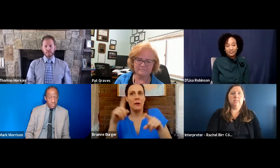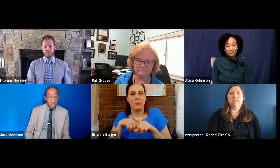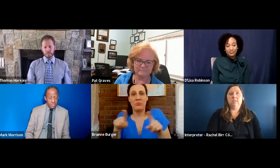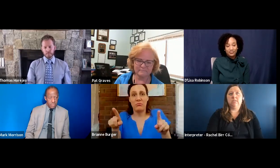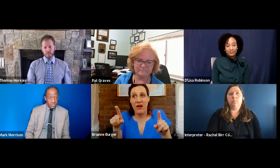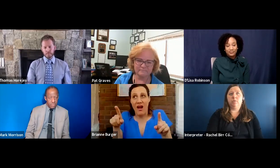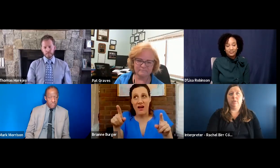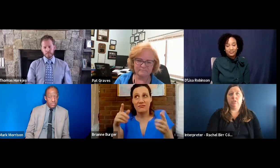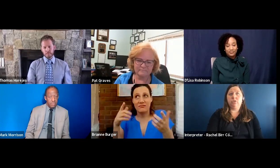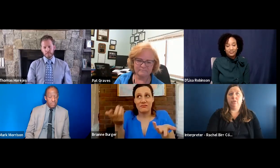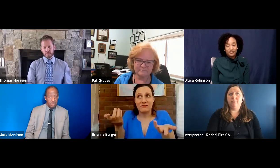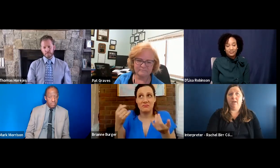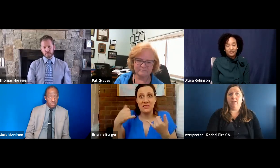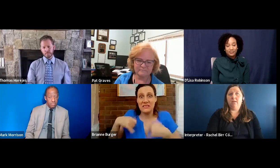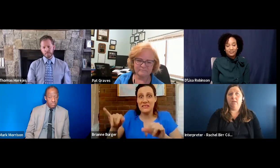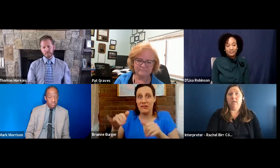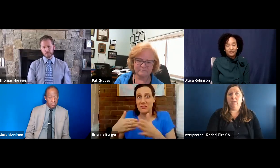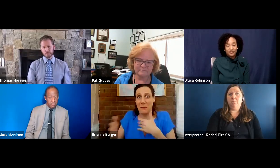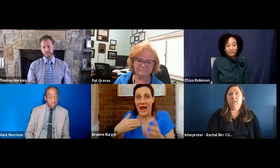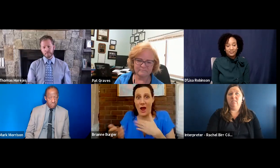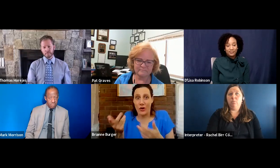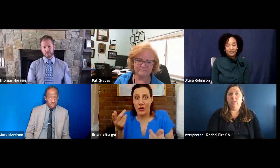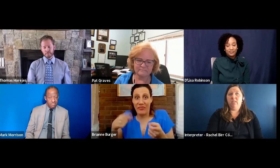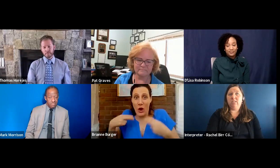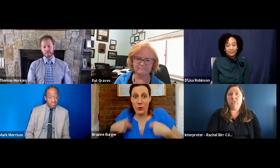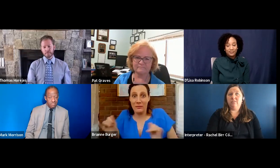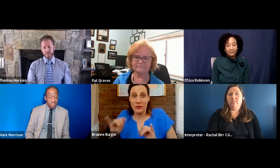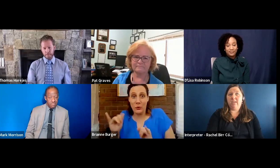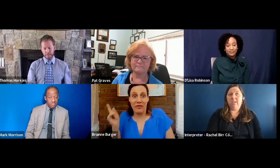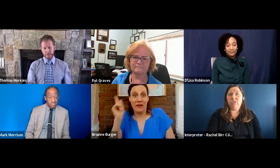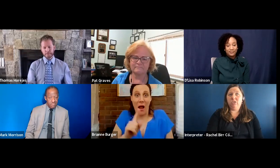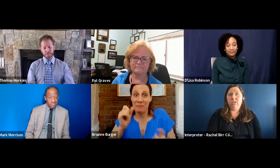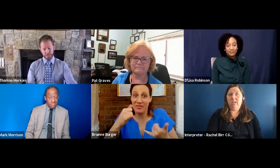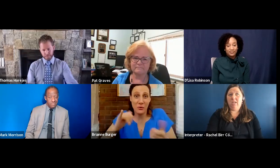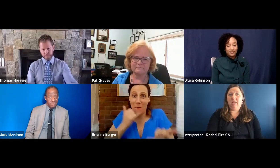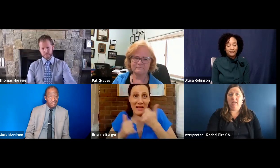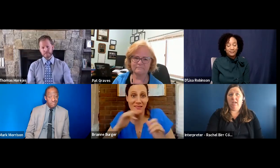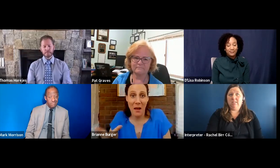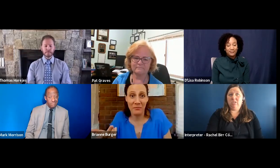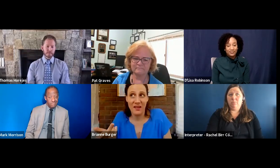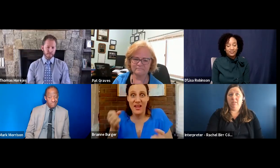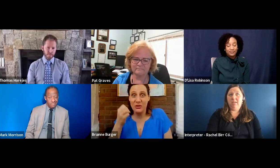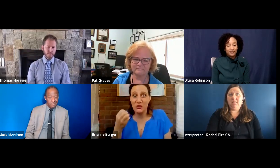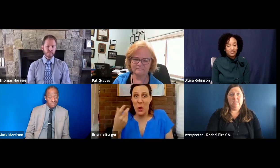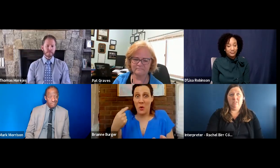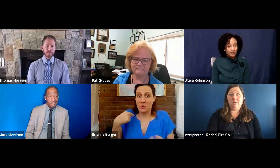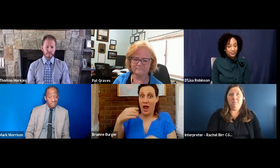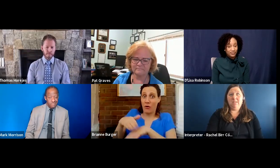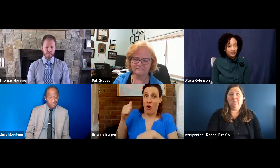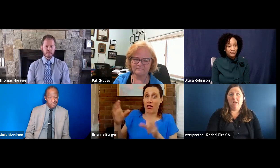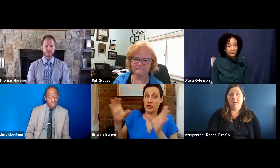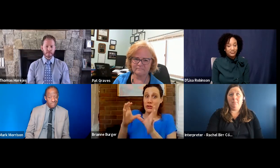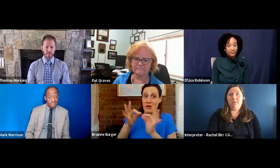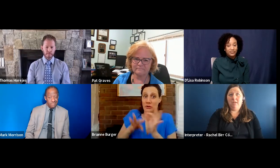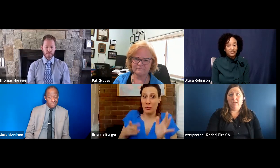these things to get to this point of being certified. But even with that certification, as a human, they can still come and